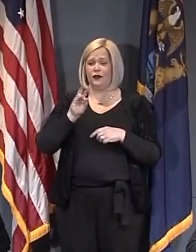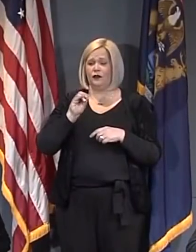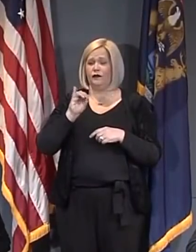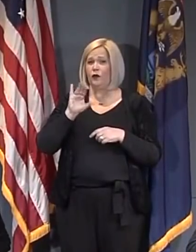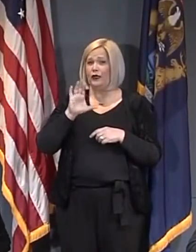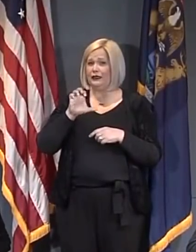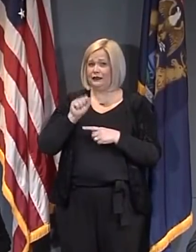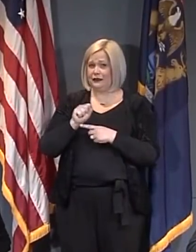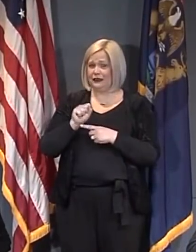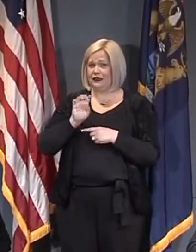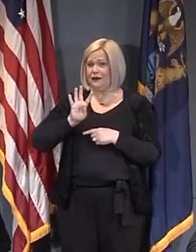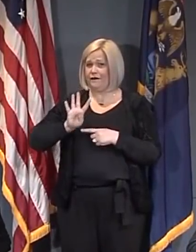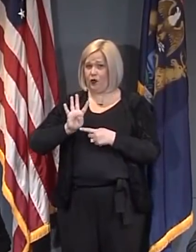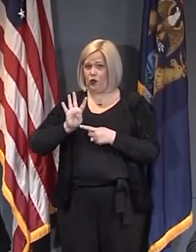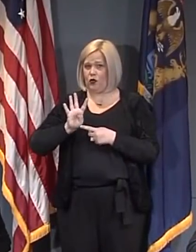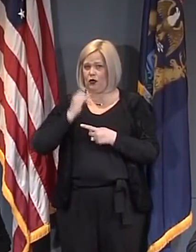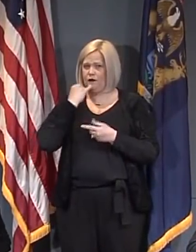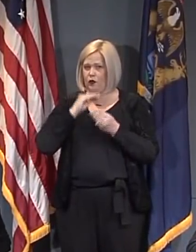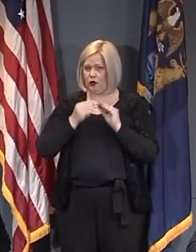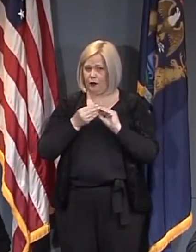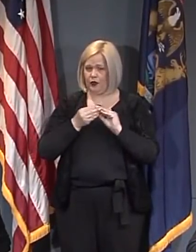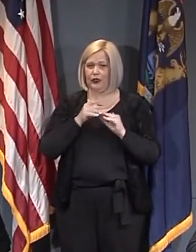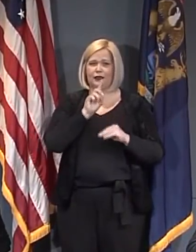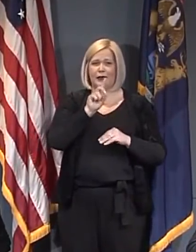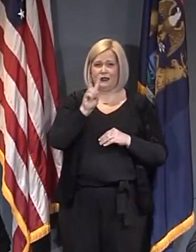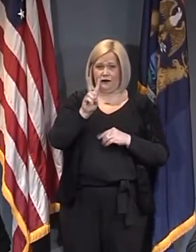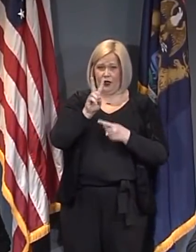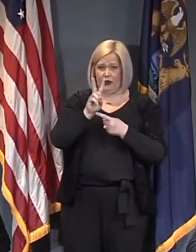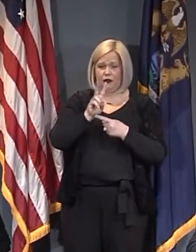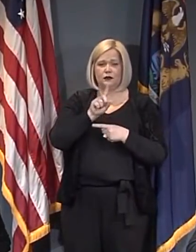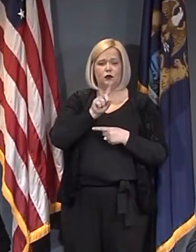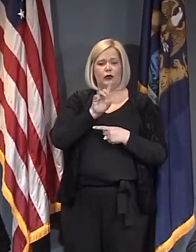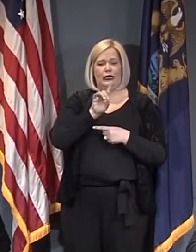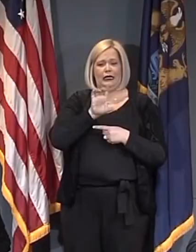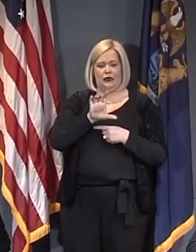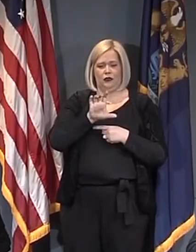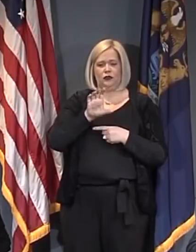855-VOICES-4. And domestic violence hotline,